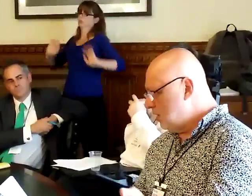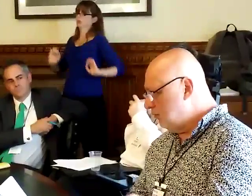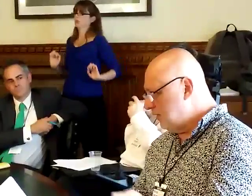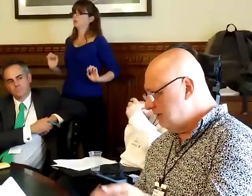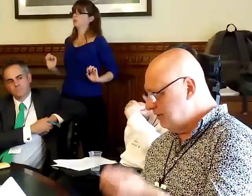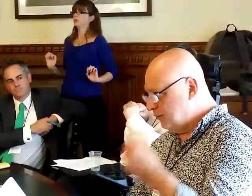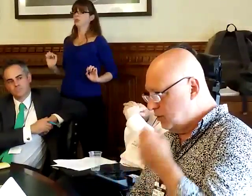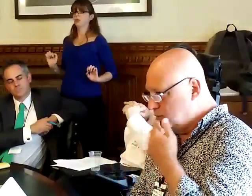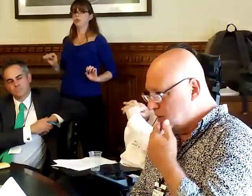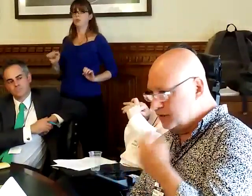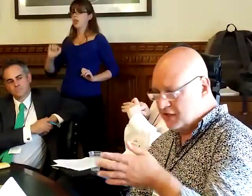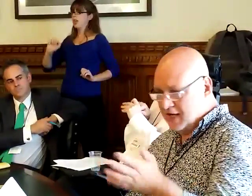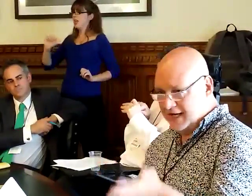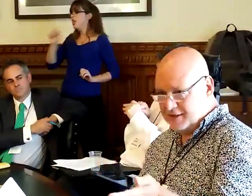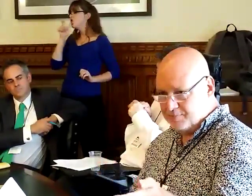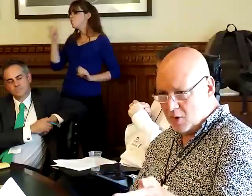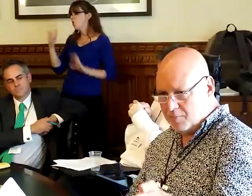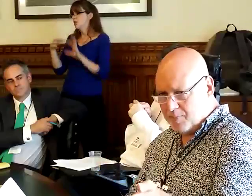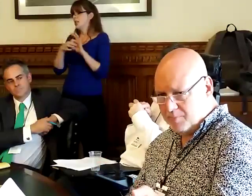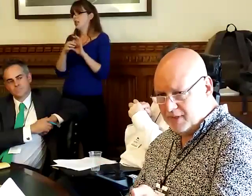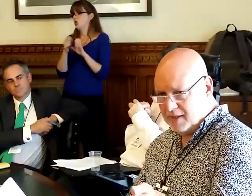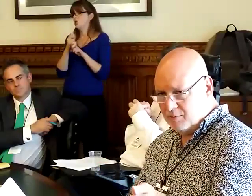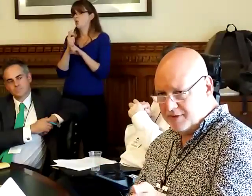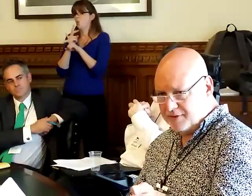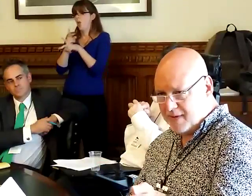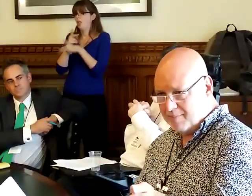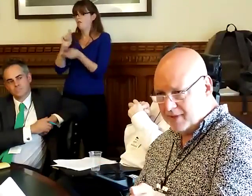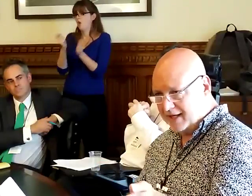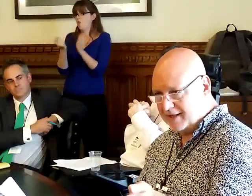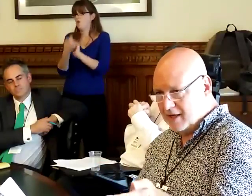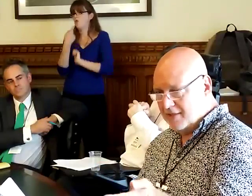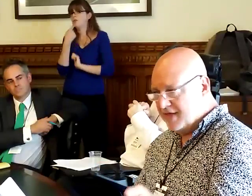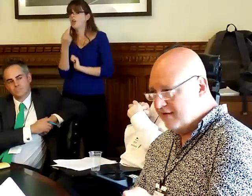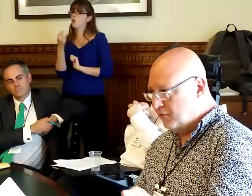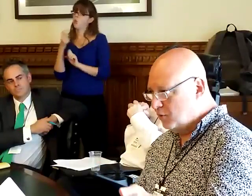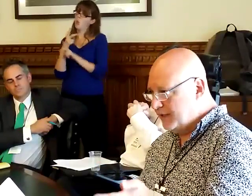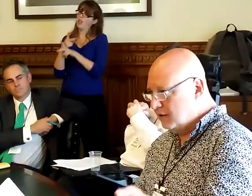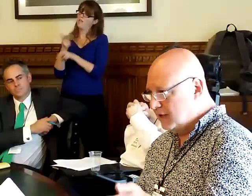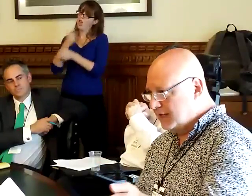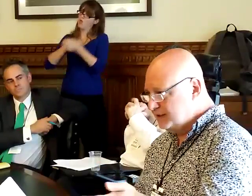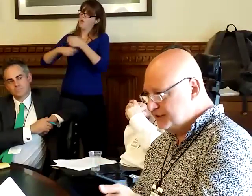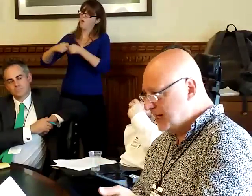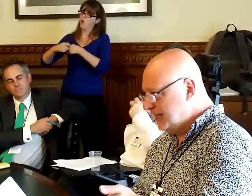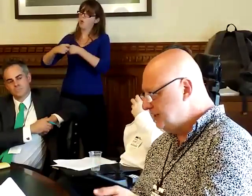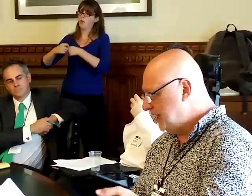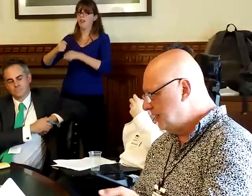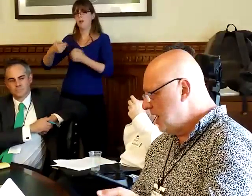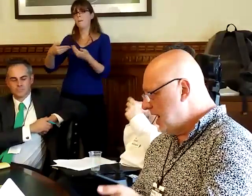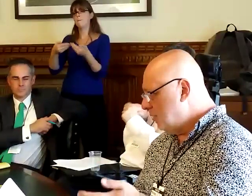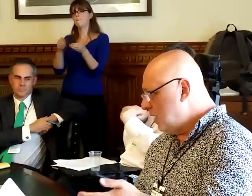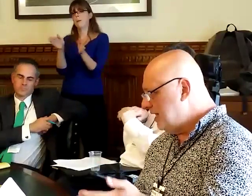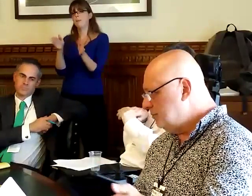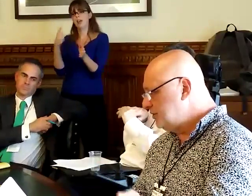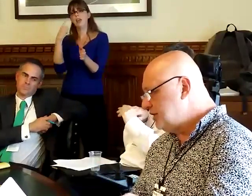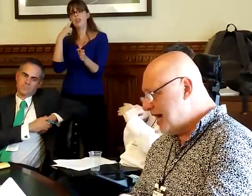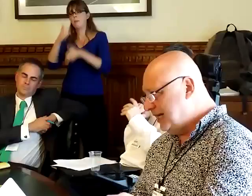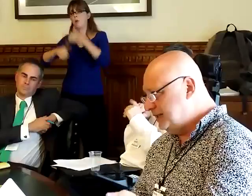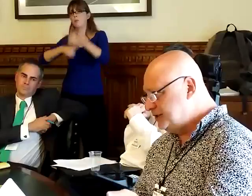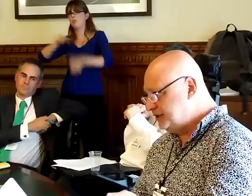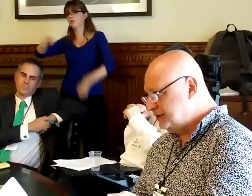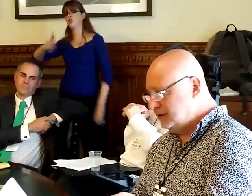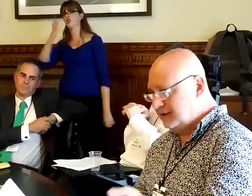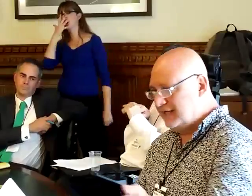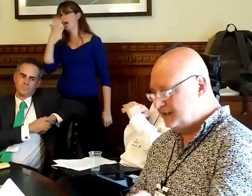words around welfare reform was, it's popular with the public, therefore we're not going to change it. And when he